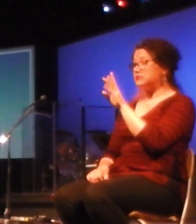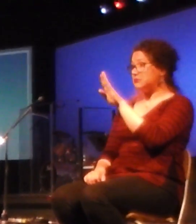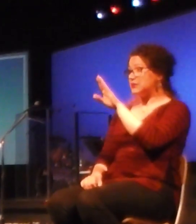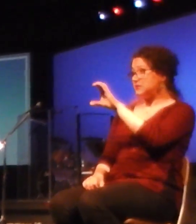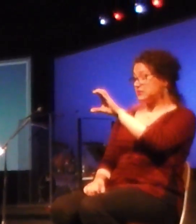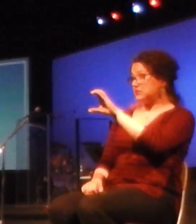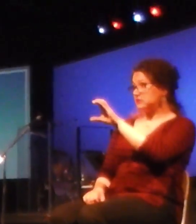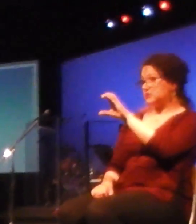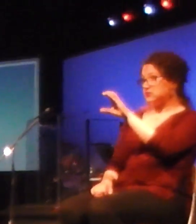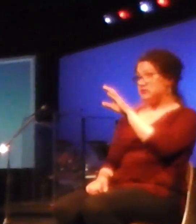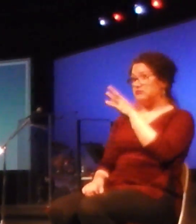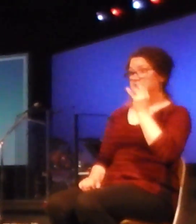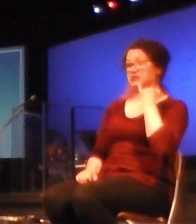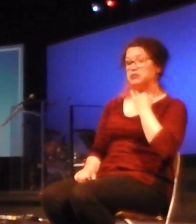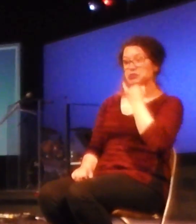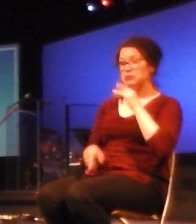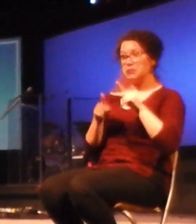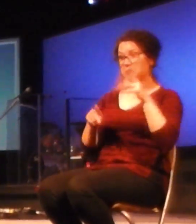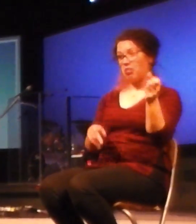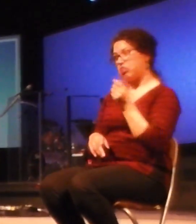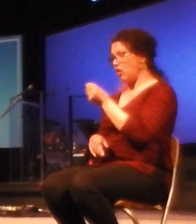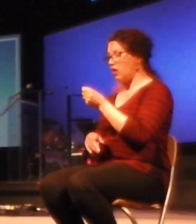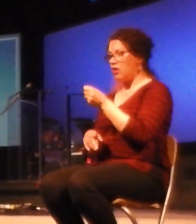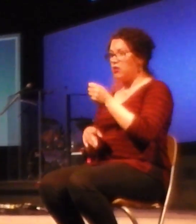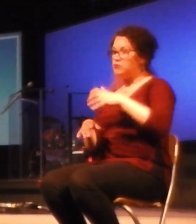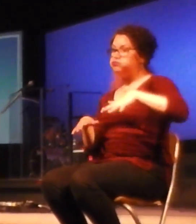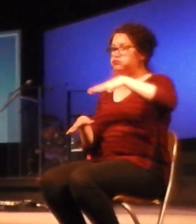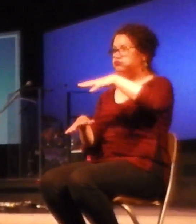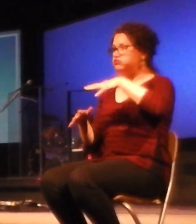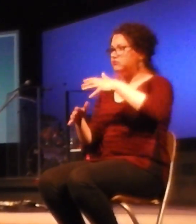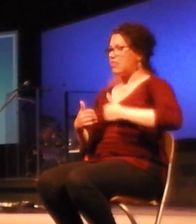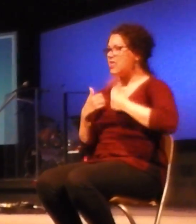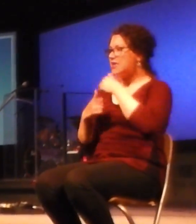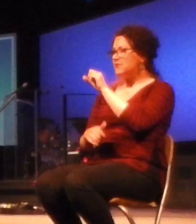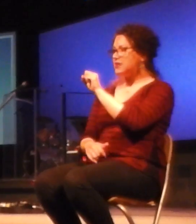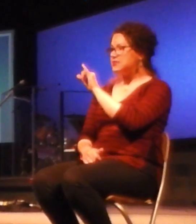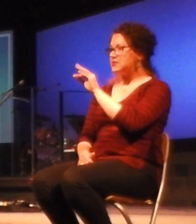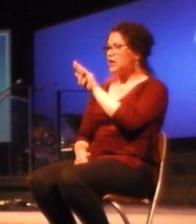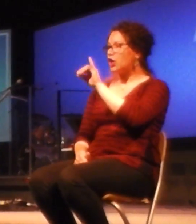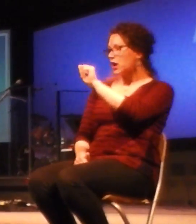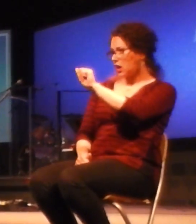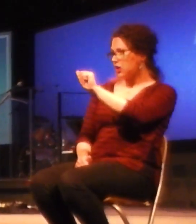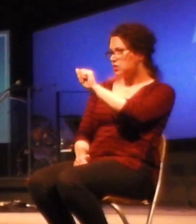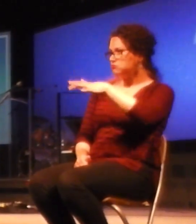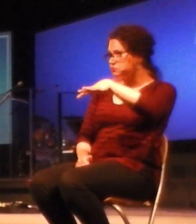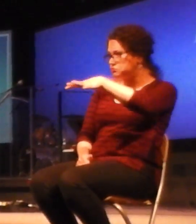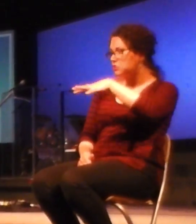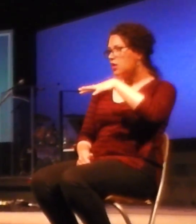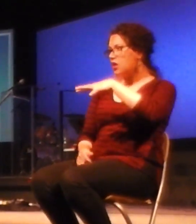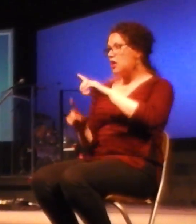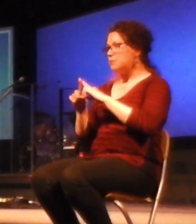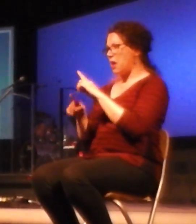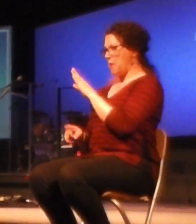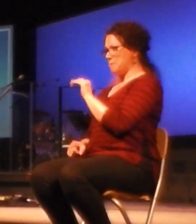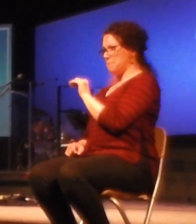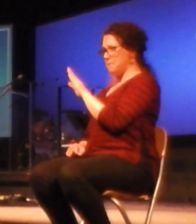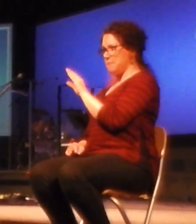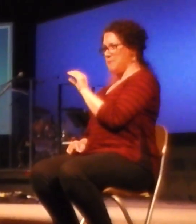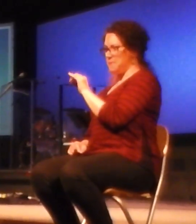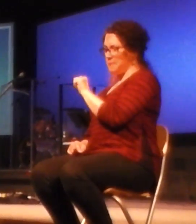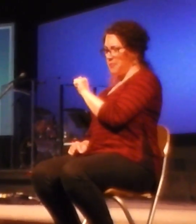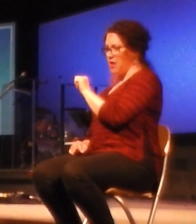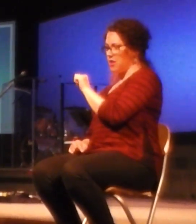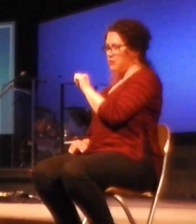and the Babylonians from Babylon, they come in, they lay siege to the city of Jerusalem, they destroy Jerusalem, the wall surrounding the